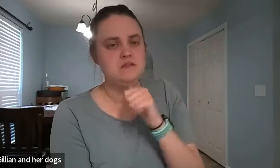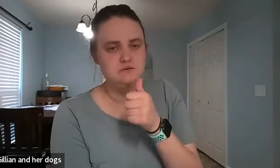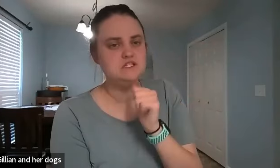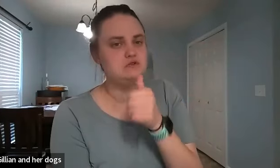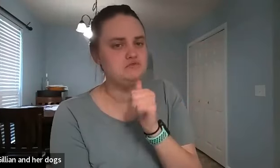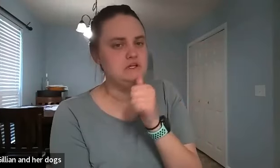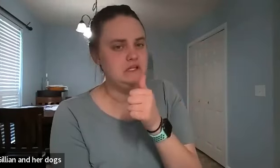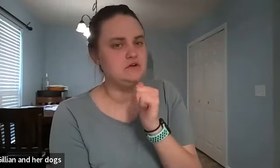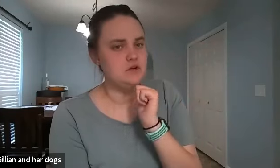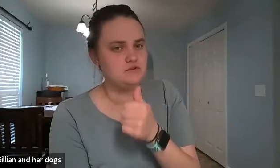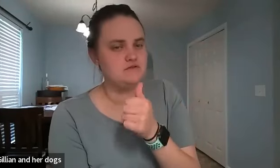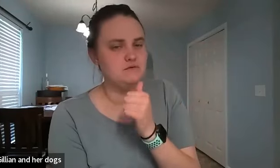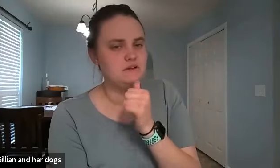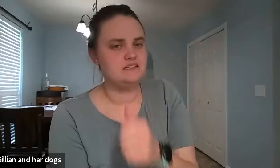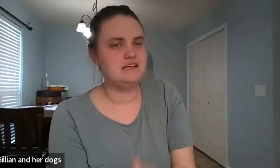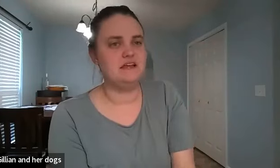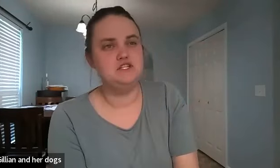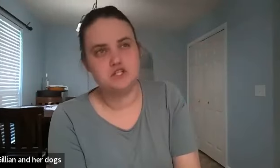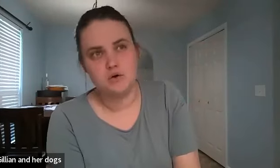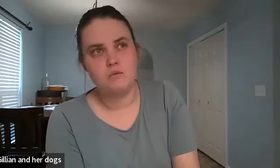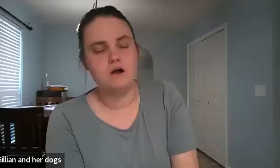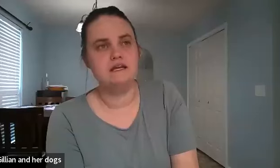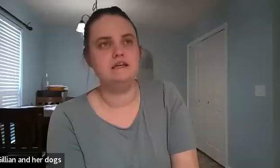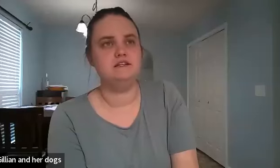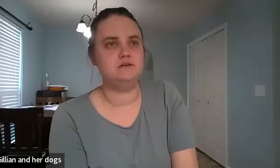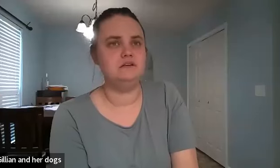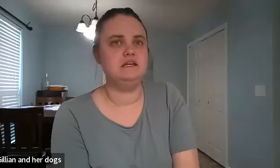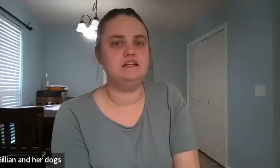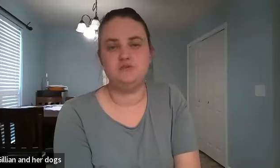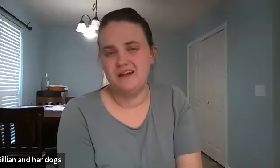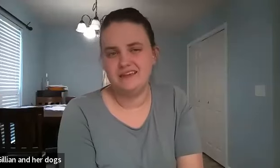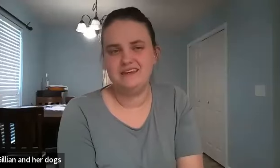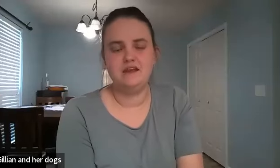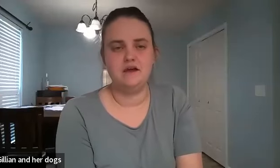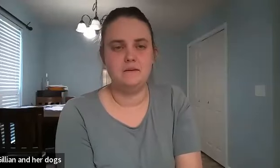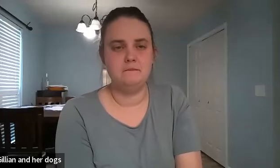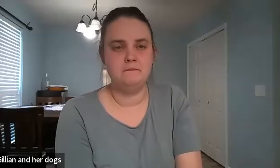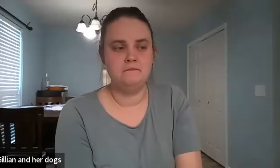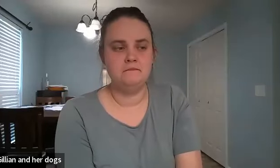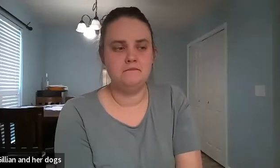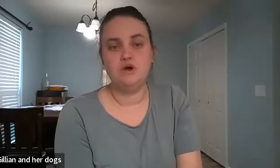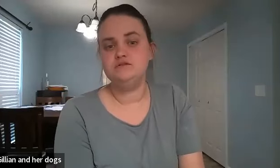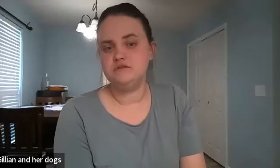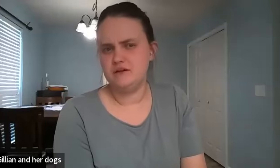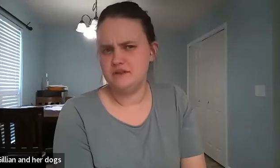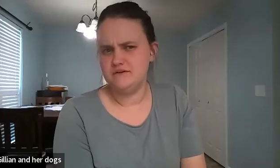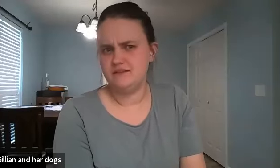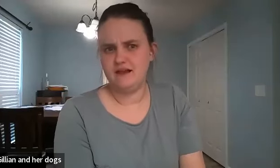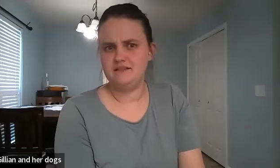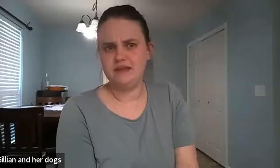This one's your go-to for really saying like I don't want it, I don't need it, I don't like it. I don't think we've done like. Let me